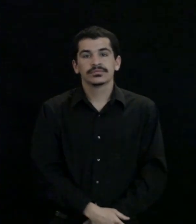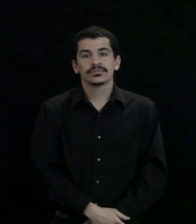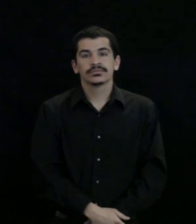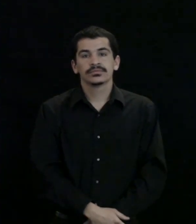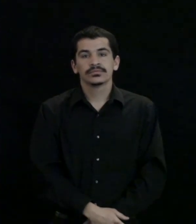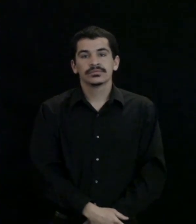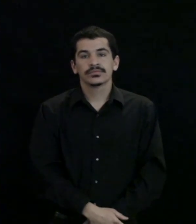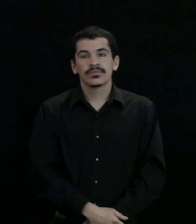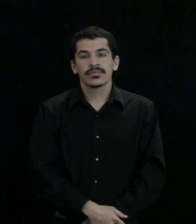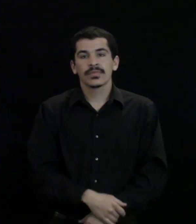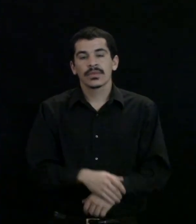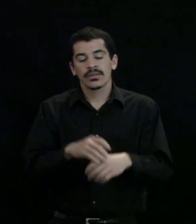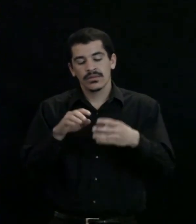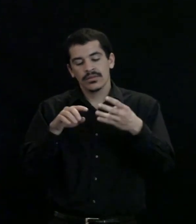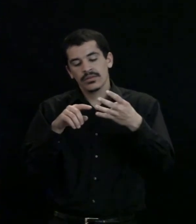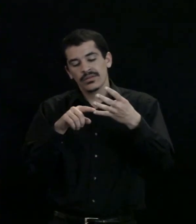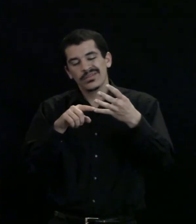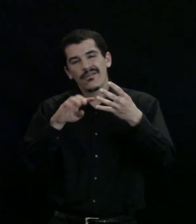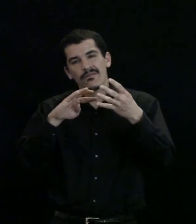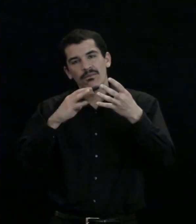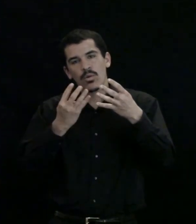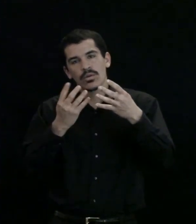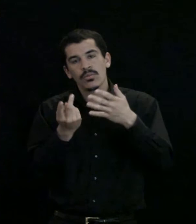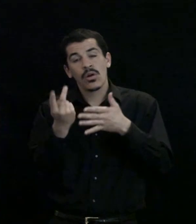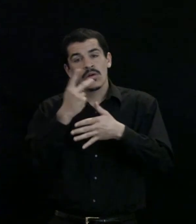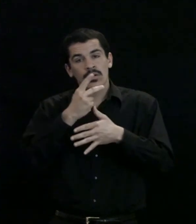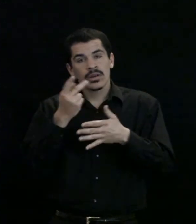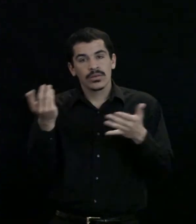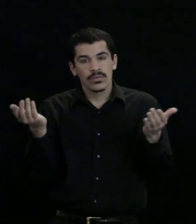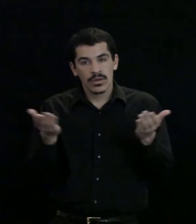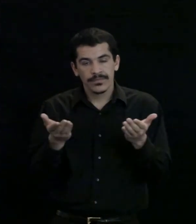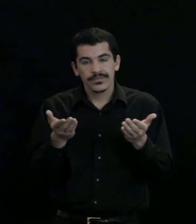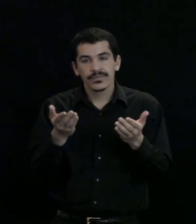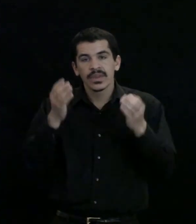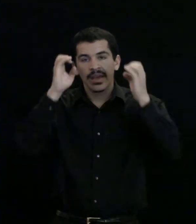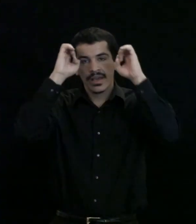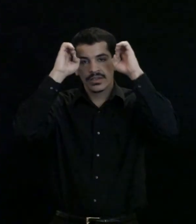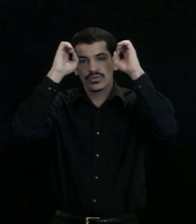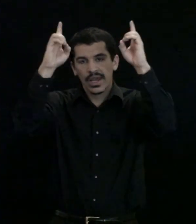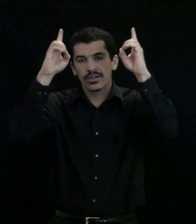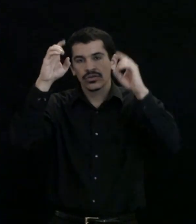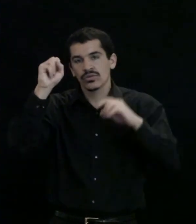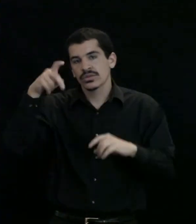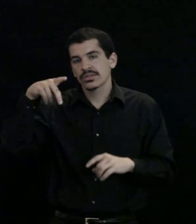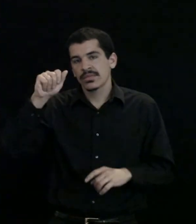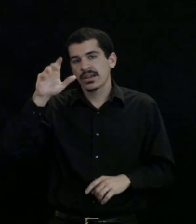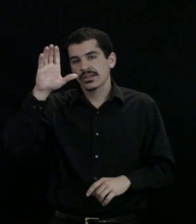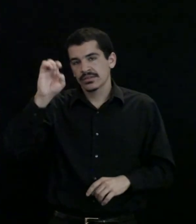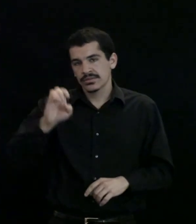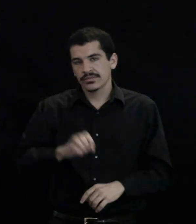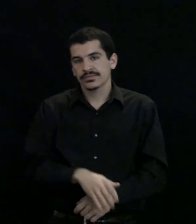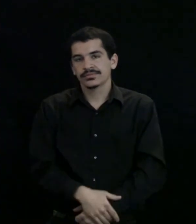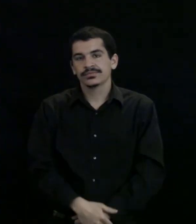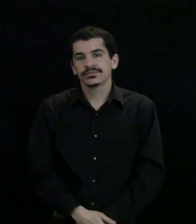The fourth priority is educational space.